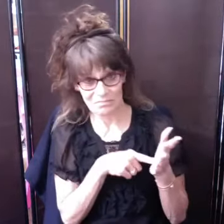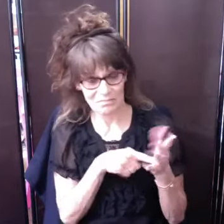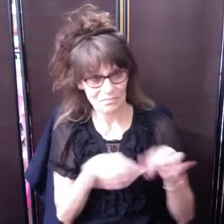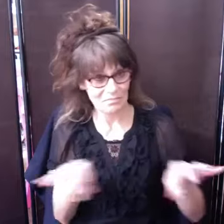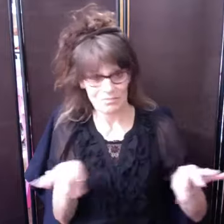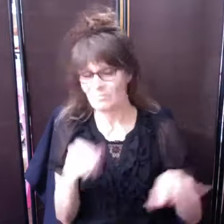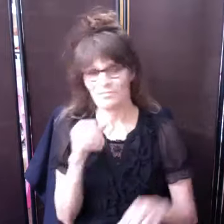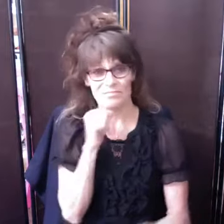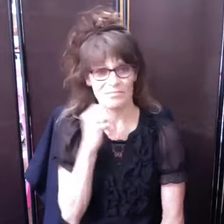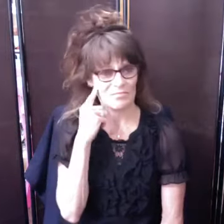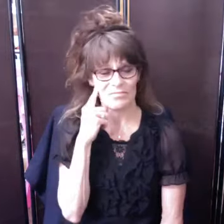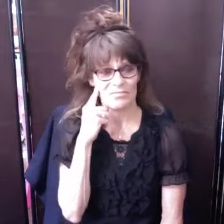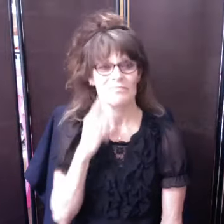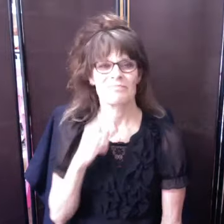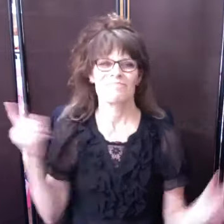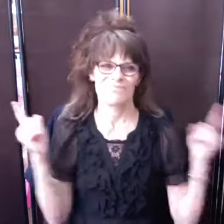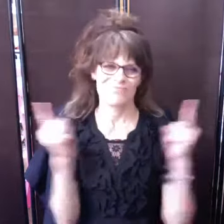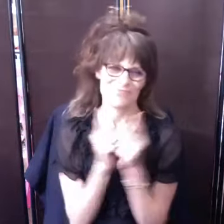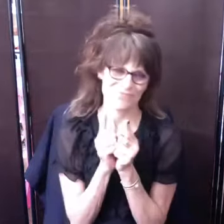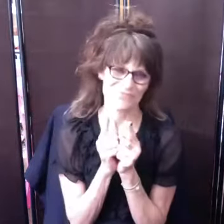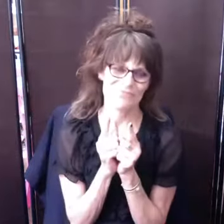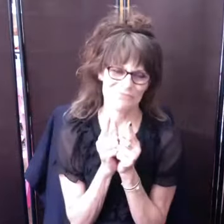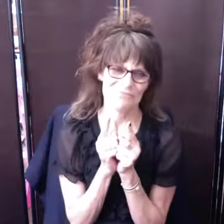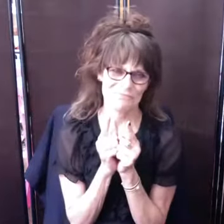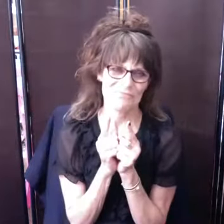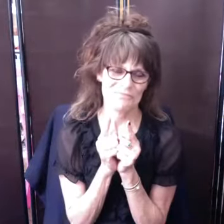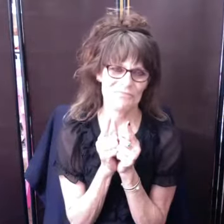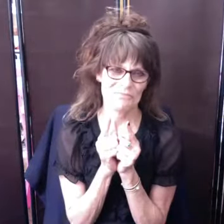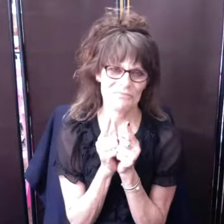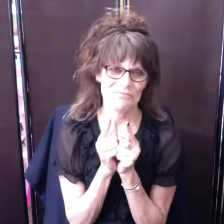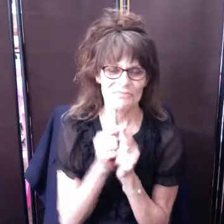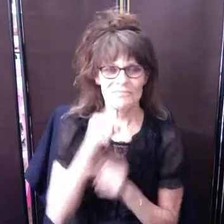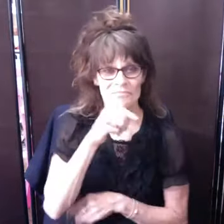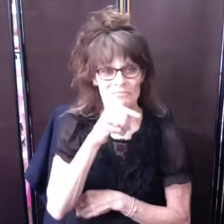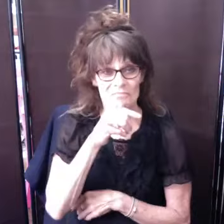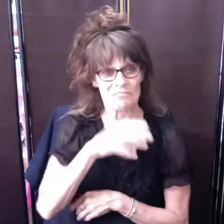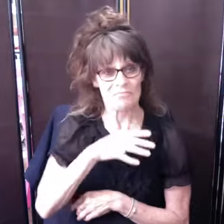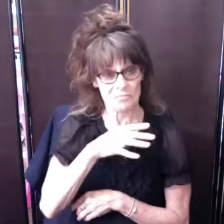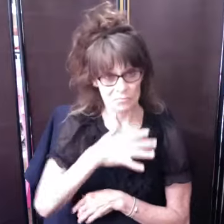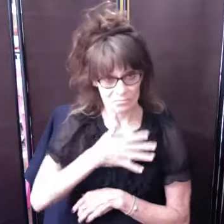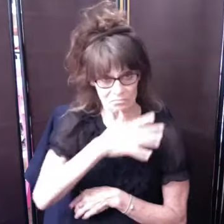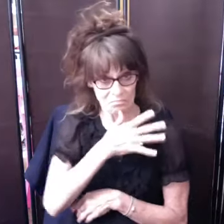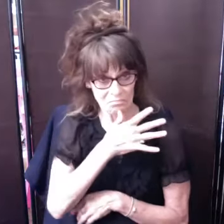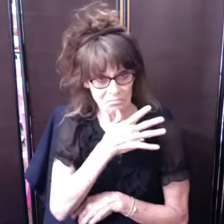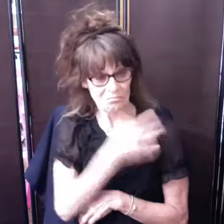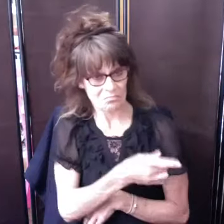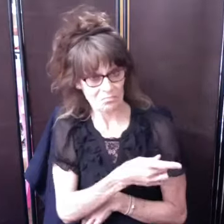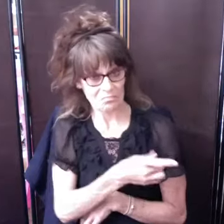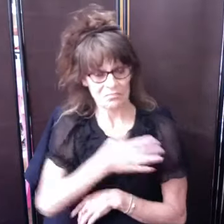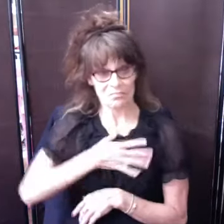Boy met girl on SMU campus. I don't know anything about why my mother, an art history major, needed to be in a geology class. I can't tell you